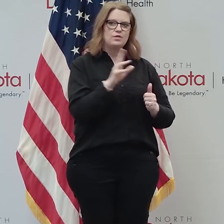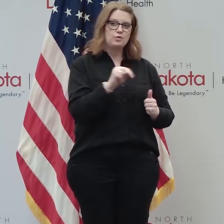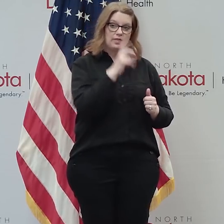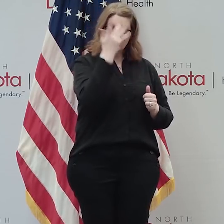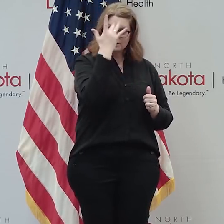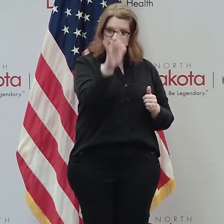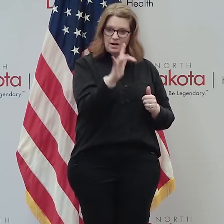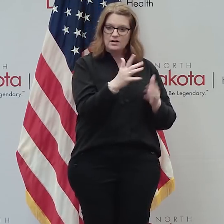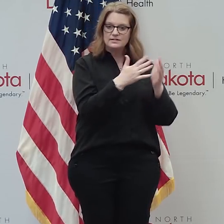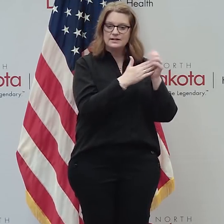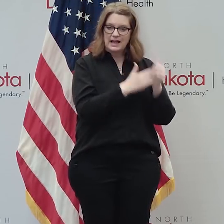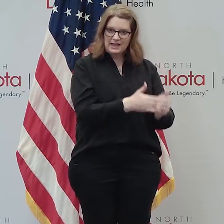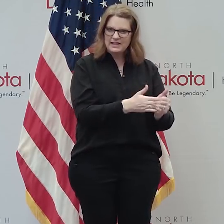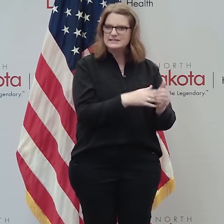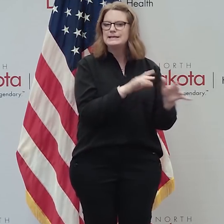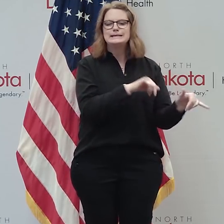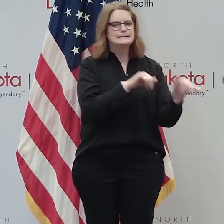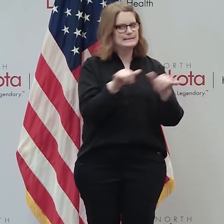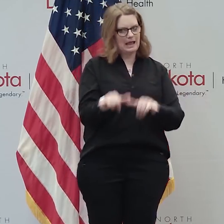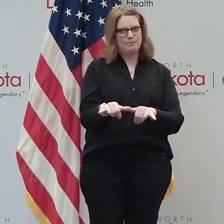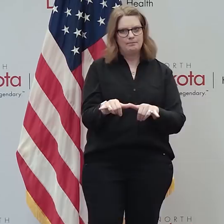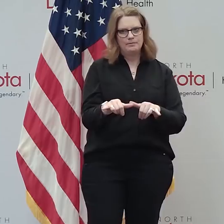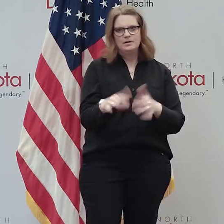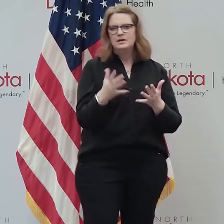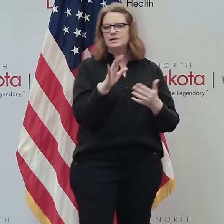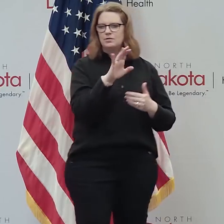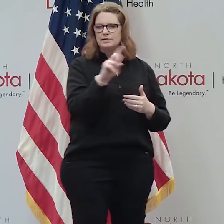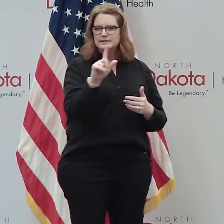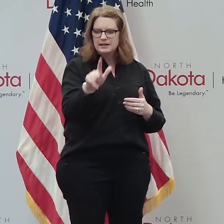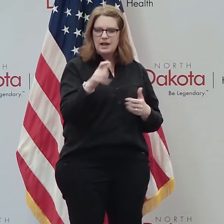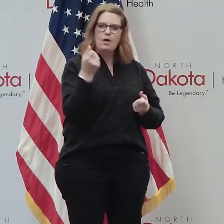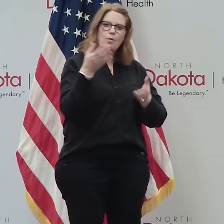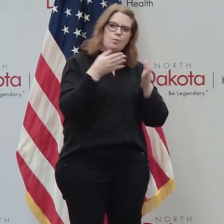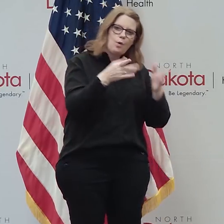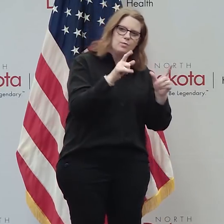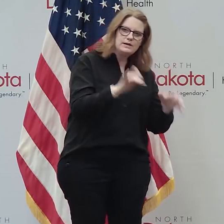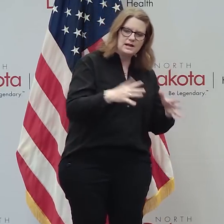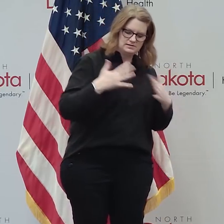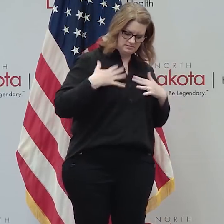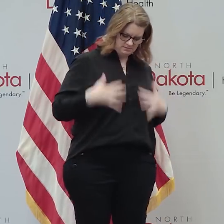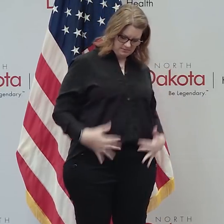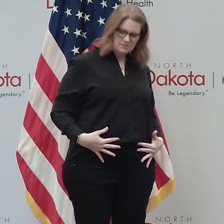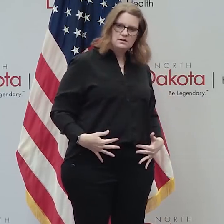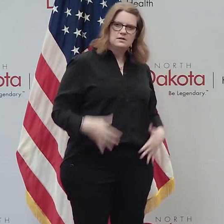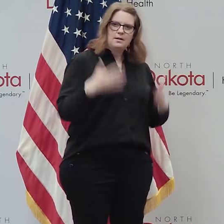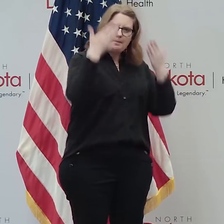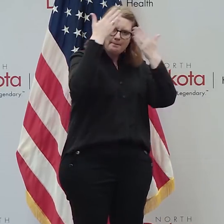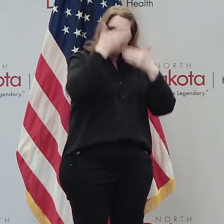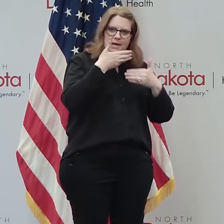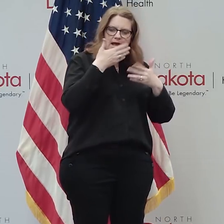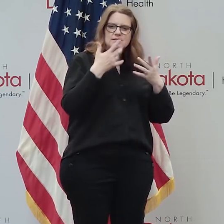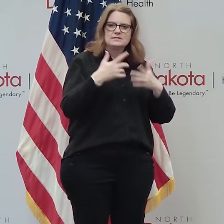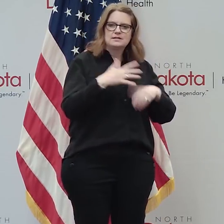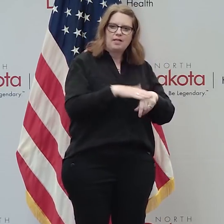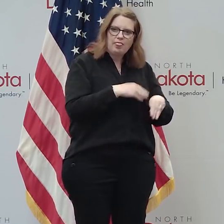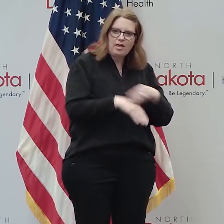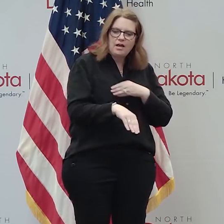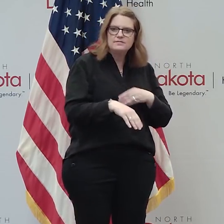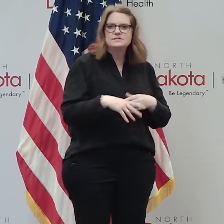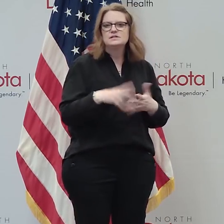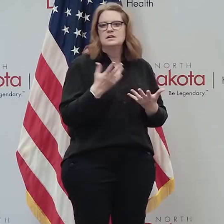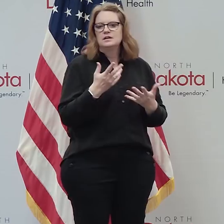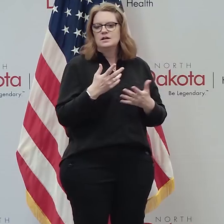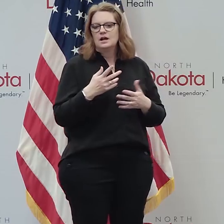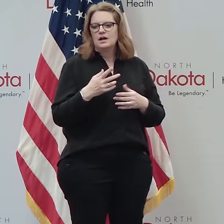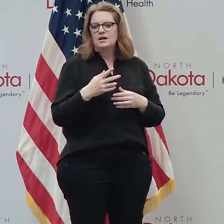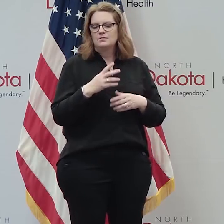guidelines. Same as before when we talked about the CDL stuff. Road test personnel will be wearing masks and gloves. Appointments, the seating lobby